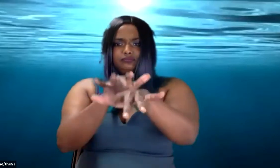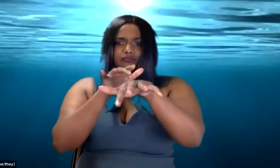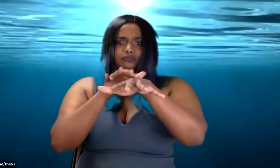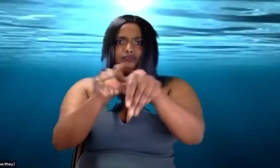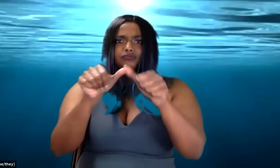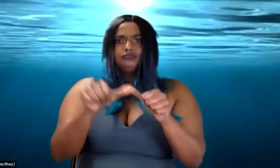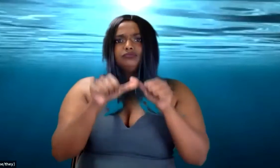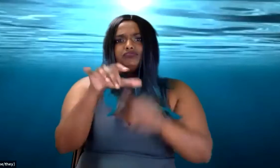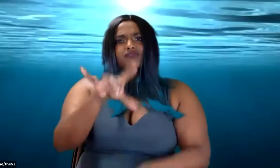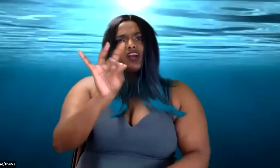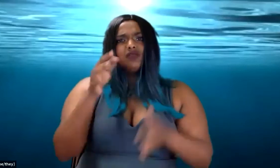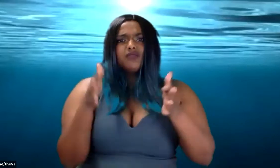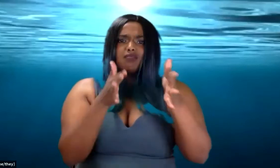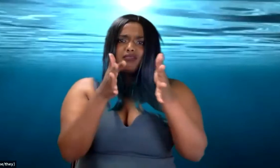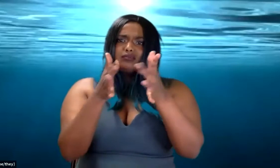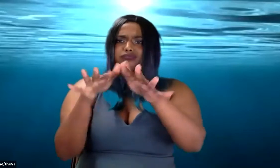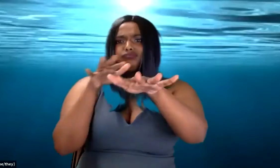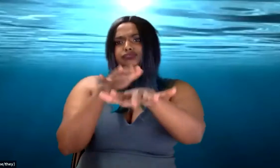It finds its way.